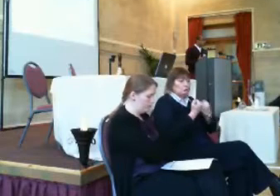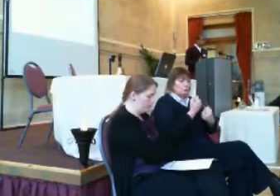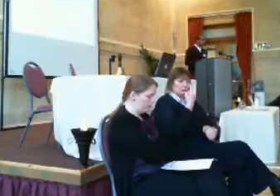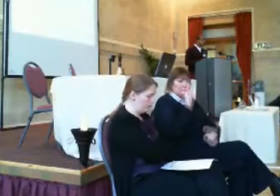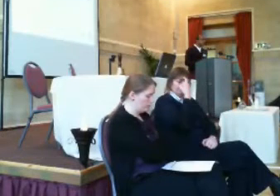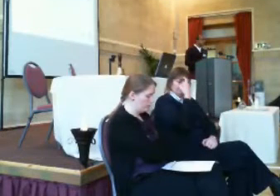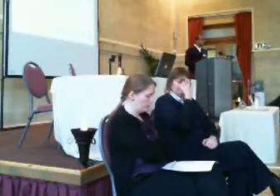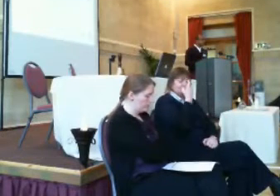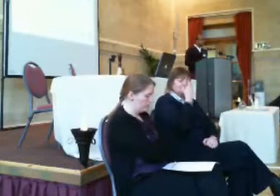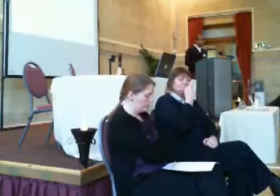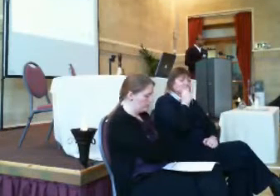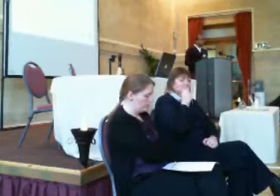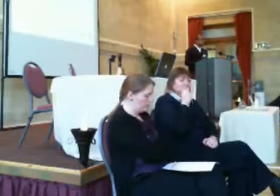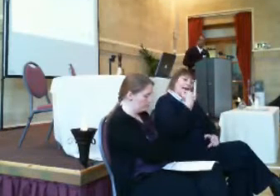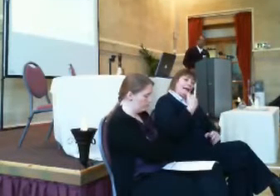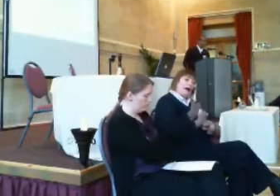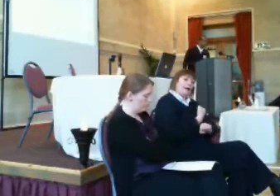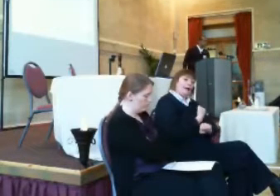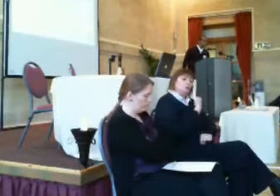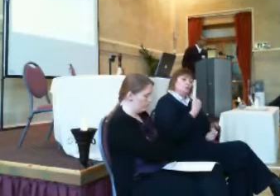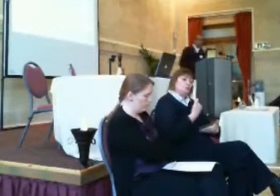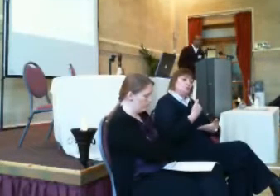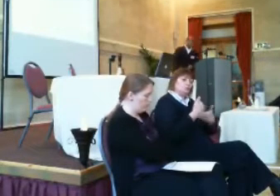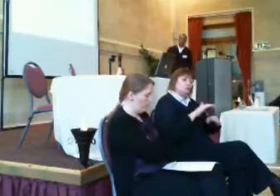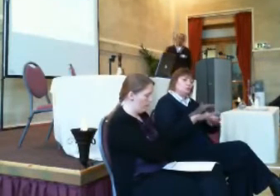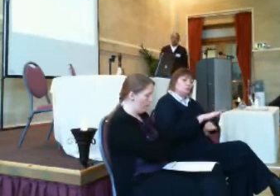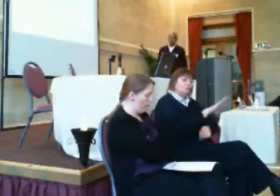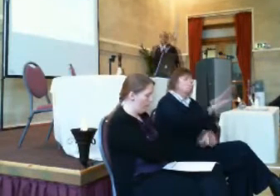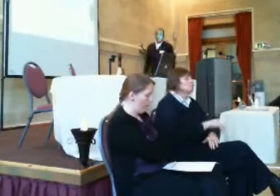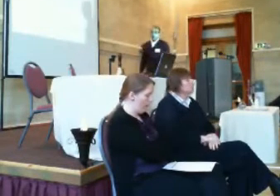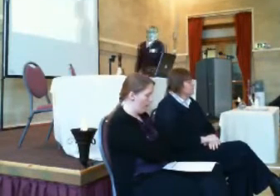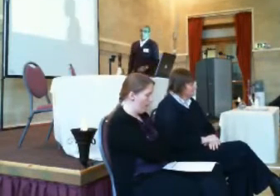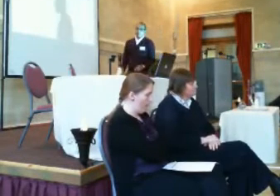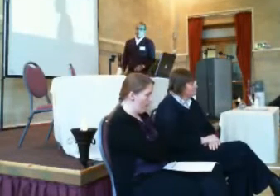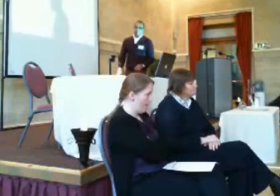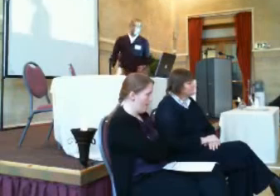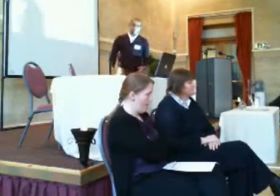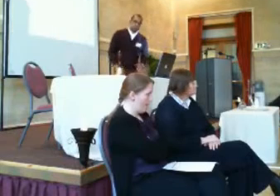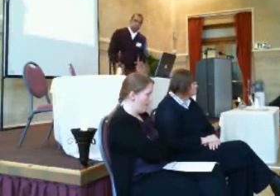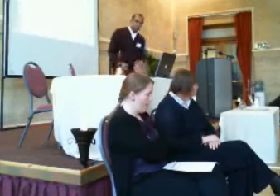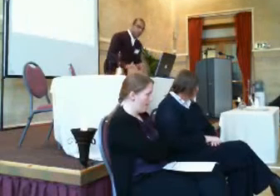what we could be doing as a student in the future. Just bear with me for 1 second.